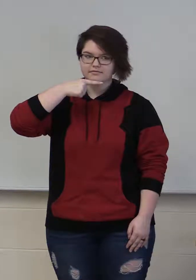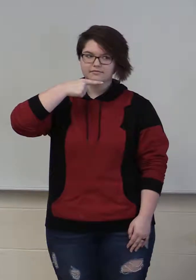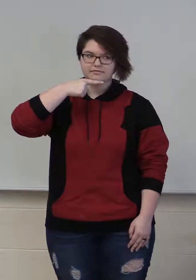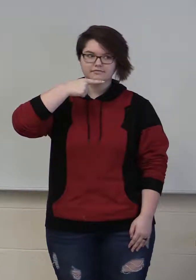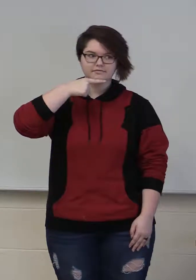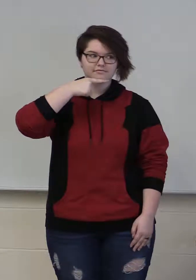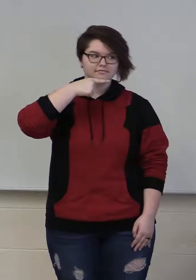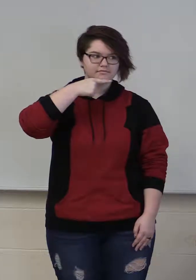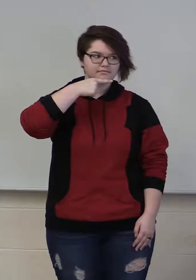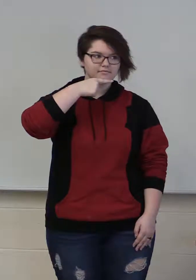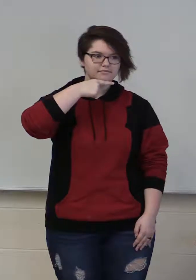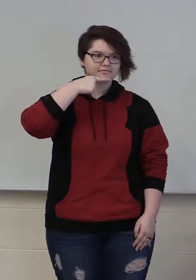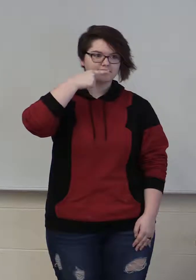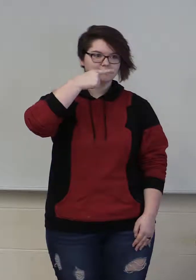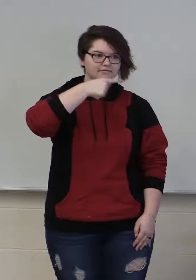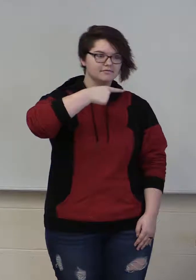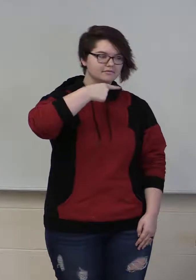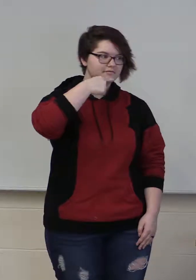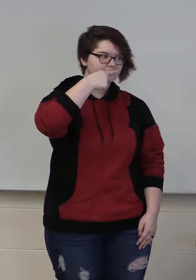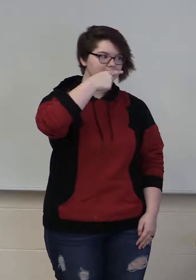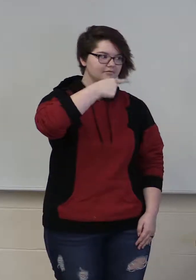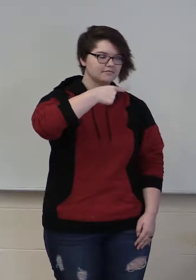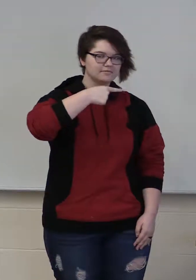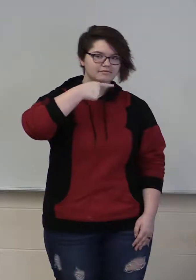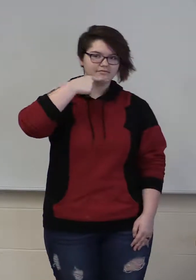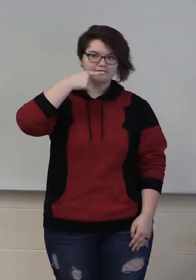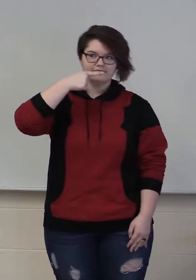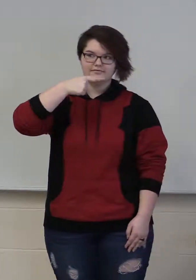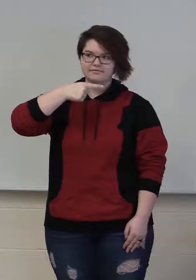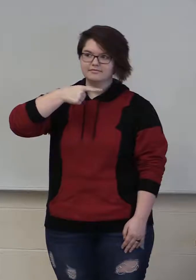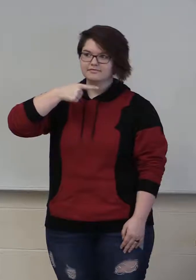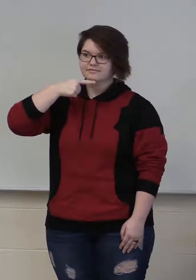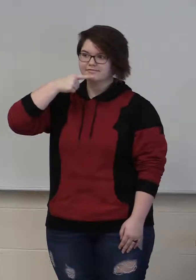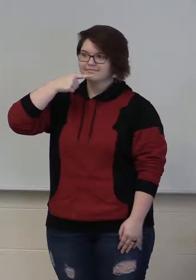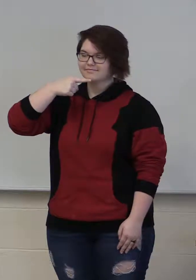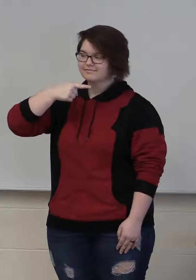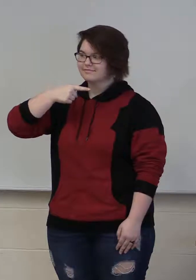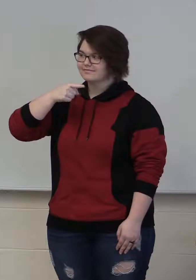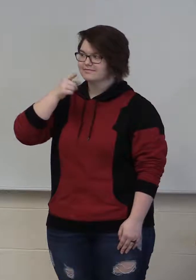front of your chin and then move it in a circling motion like Isabel is showing here. So, are you hearing?